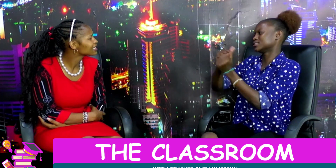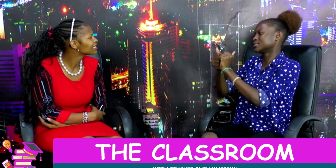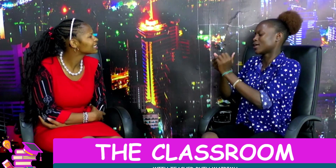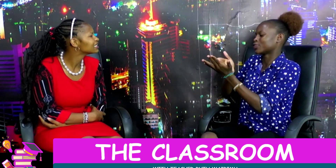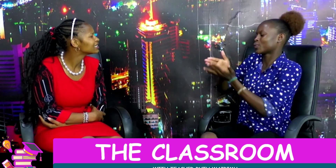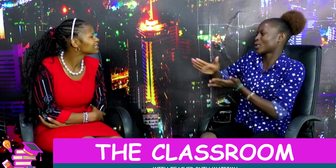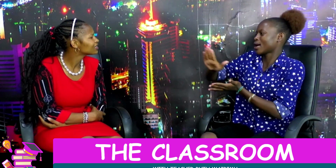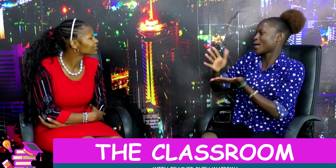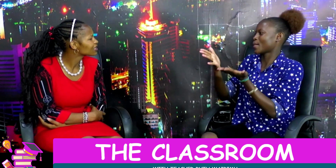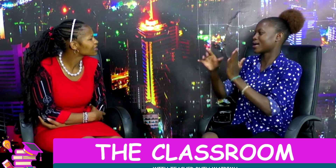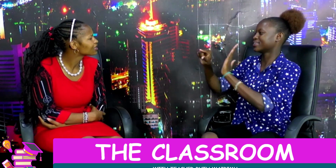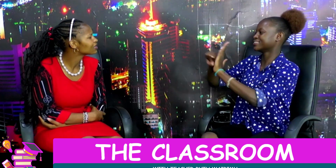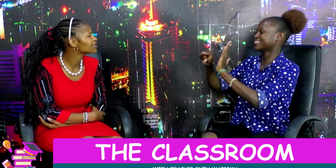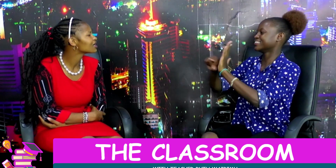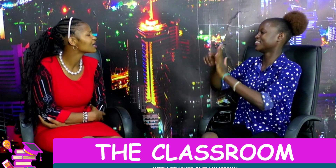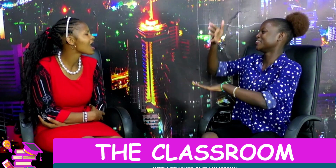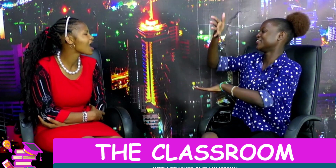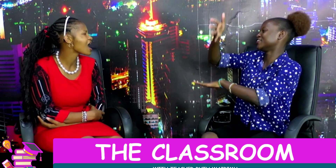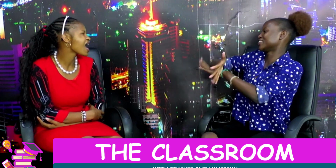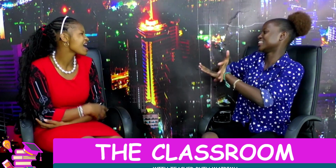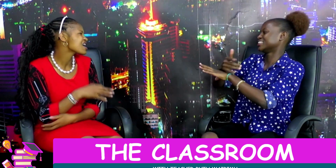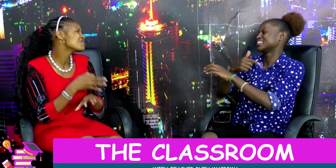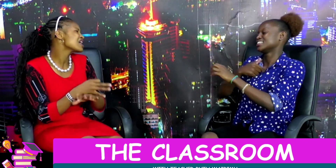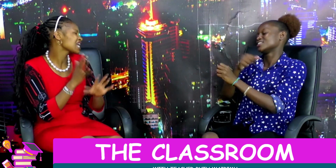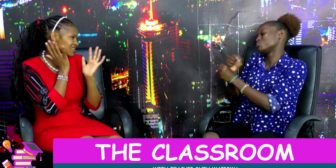improve my confidence again.